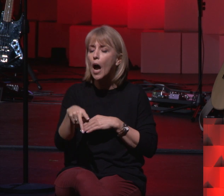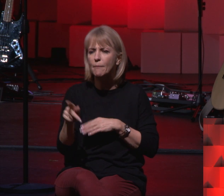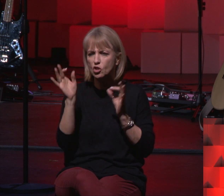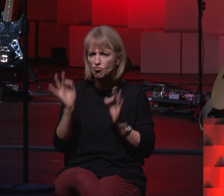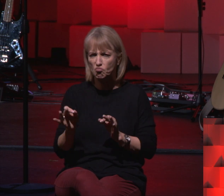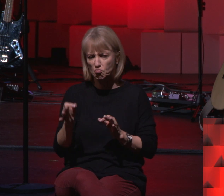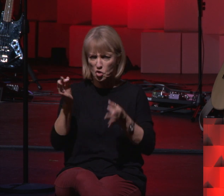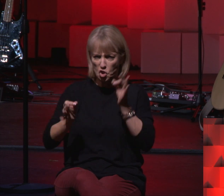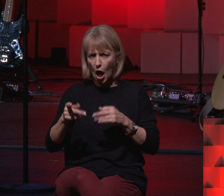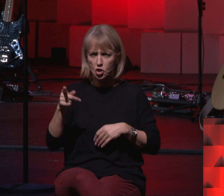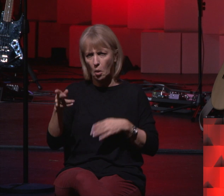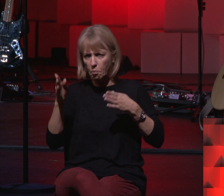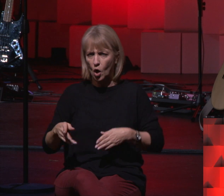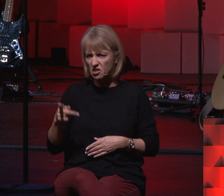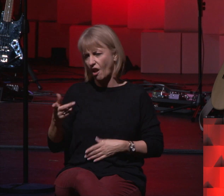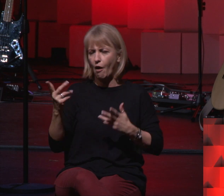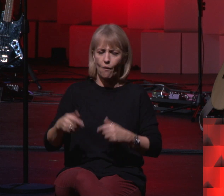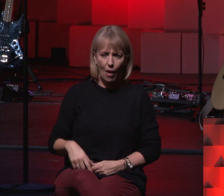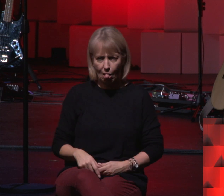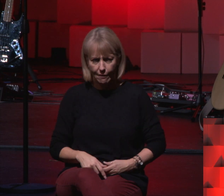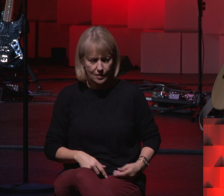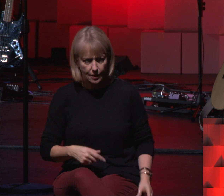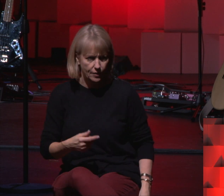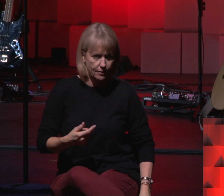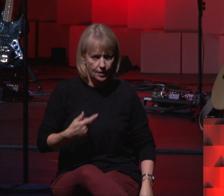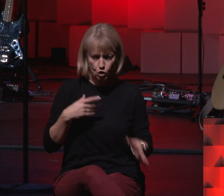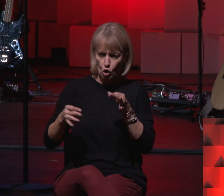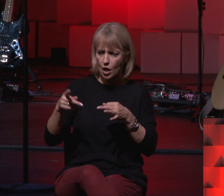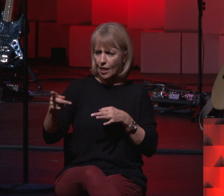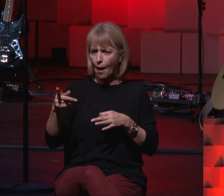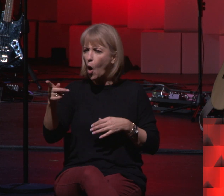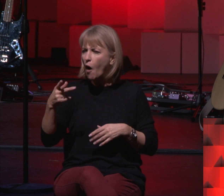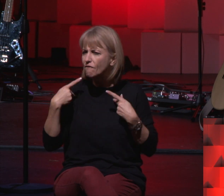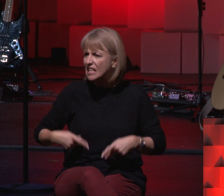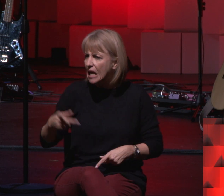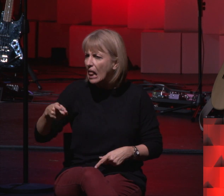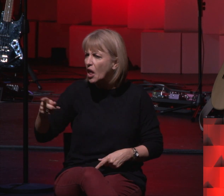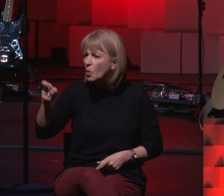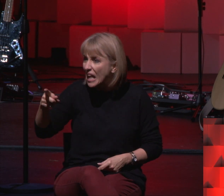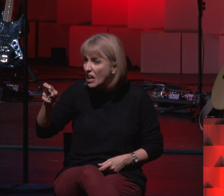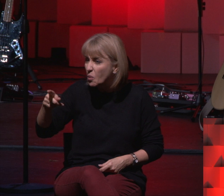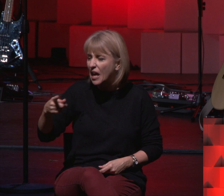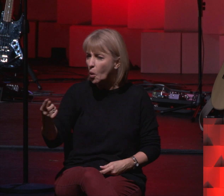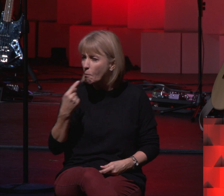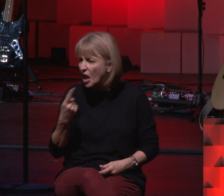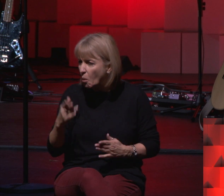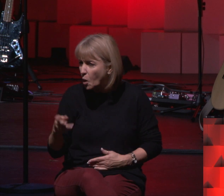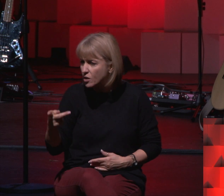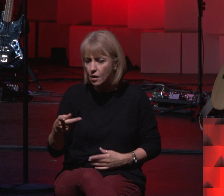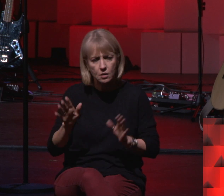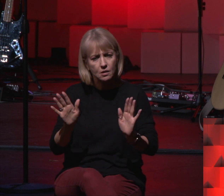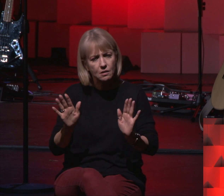the troubles in their life or the physical needs that they may have or the issues that are going on and the bitterness that's there, maybe you